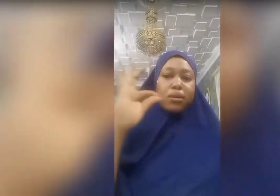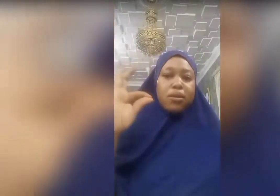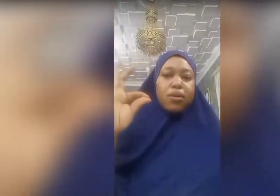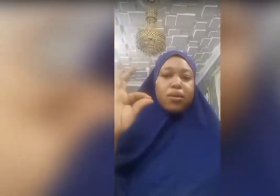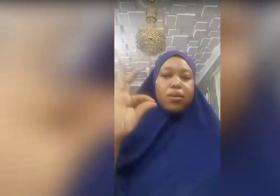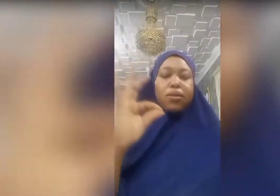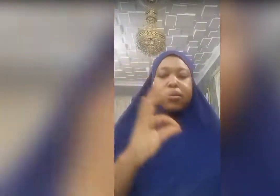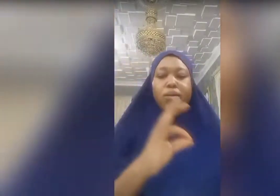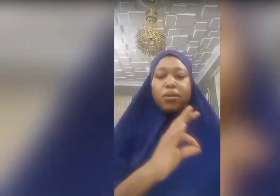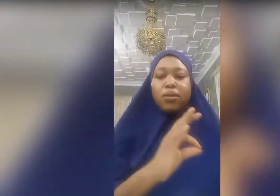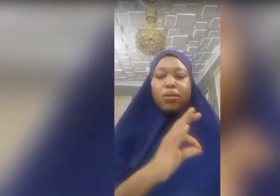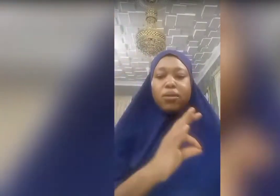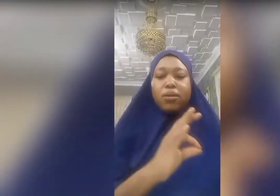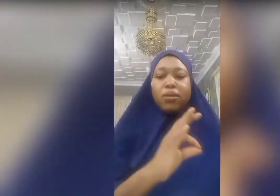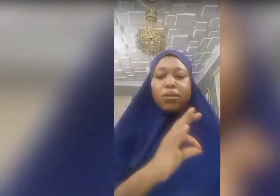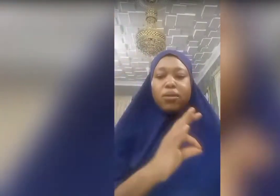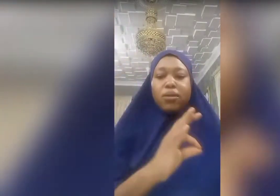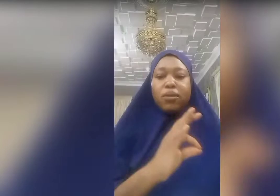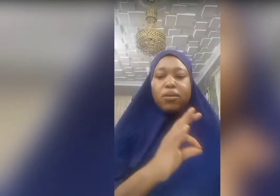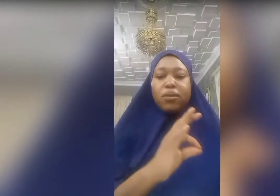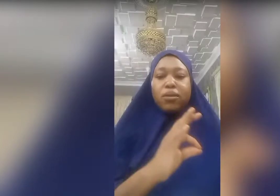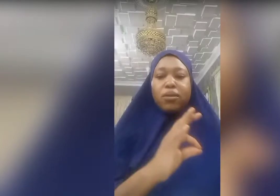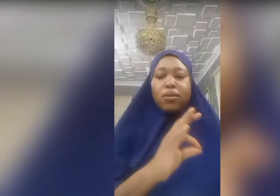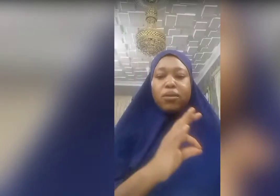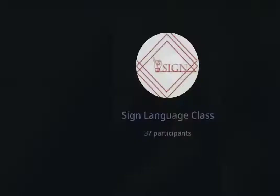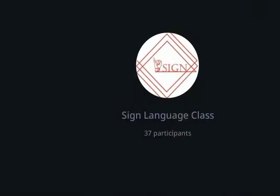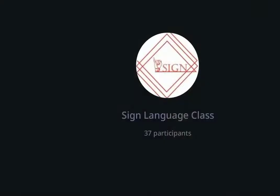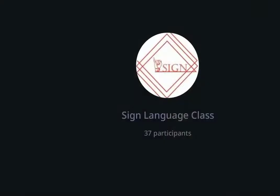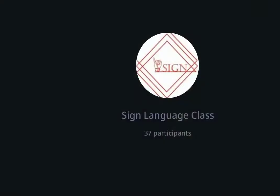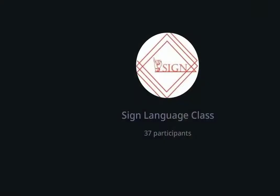8,199. 8. Yes.